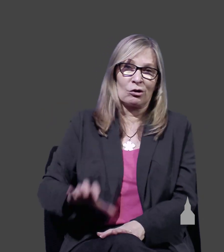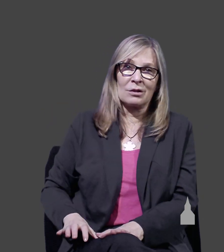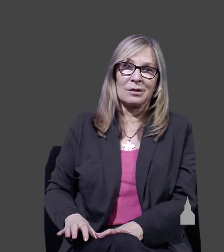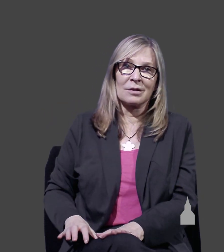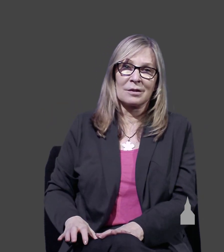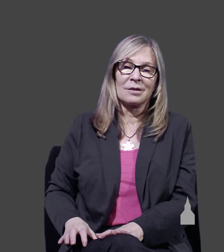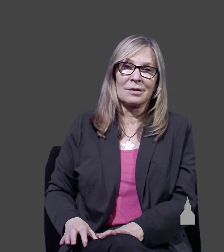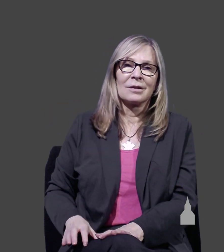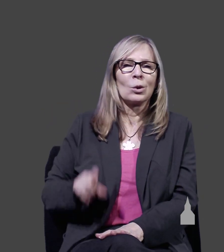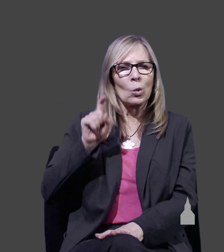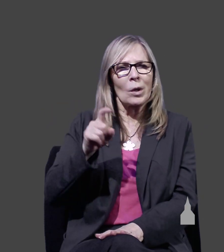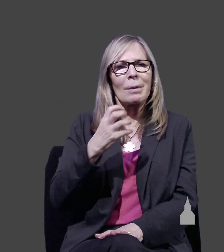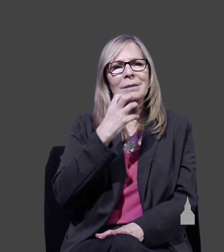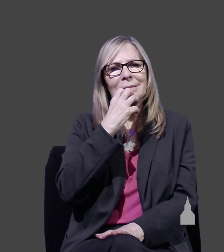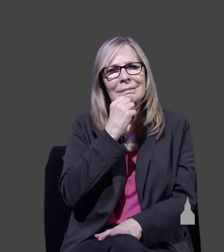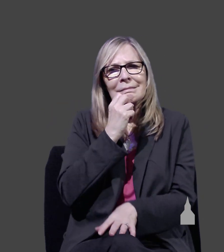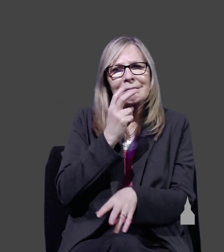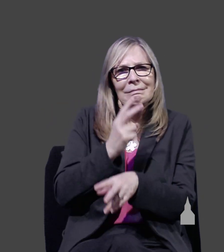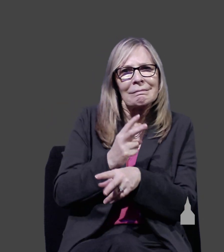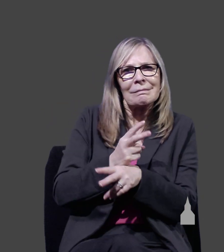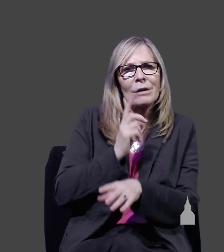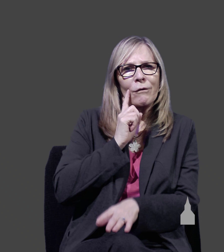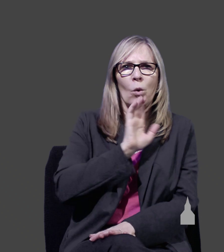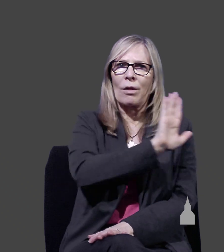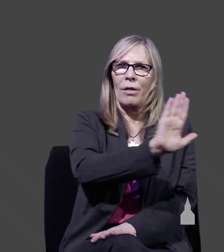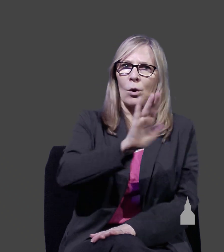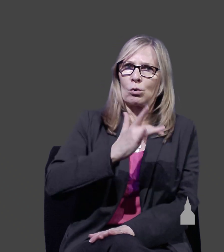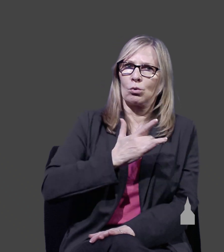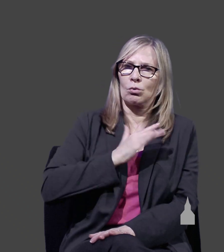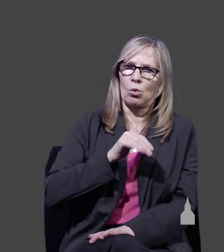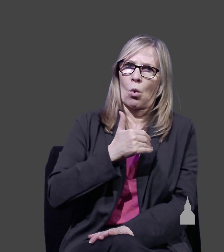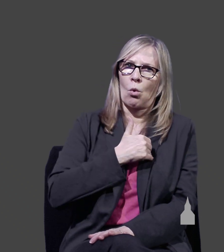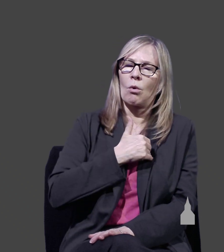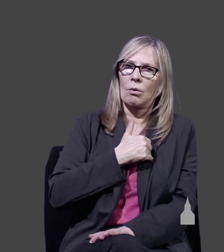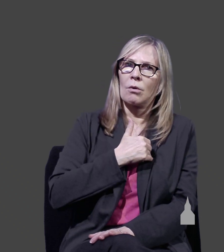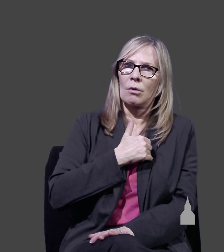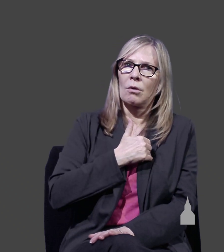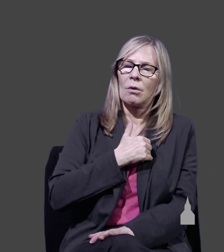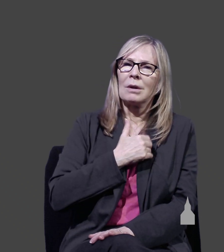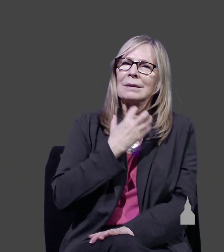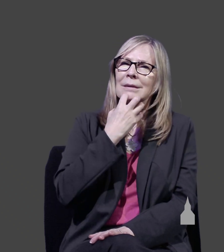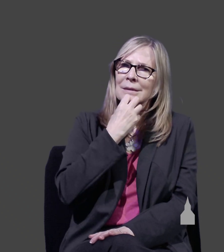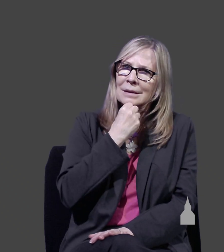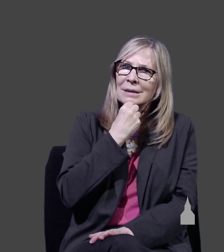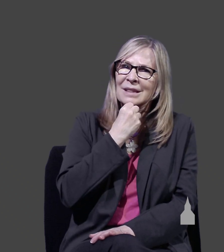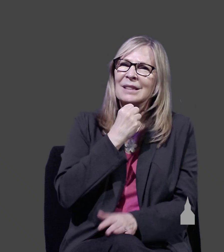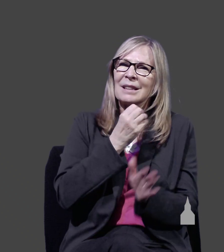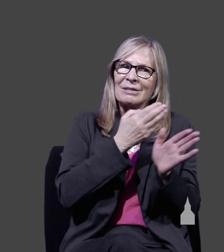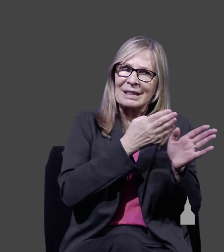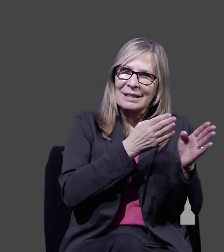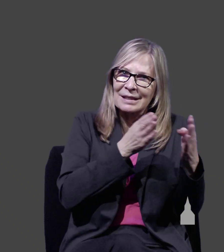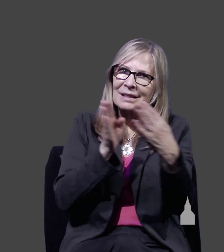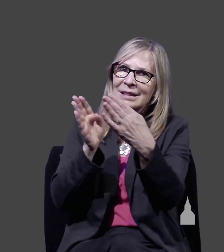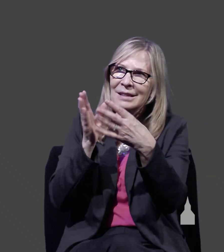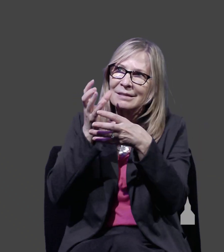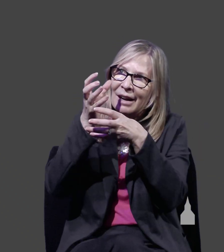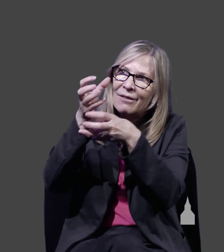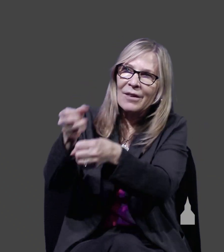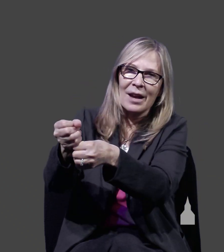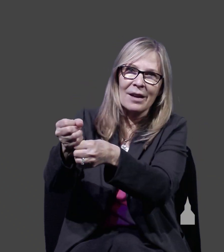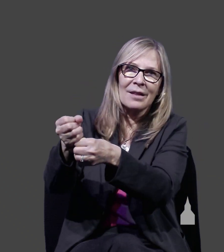We need to care about their souls. We need to care about whether they come to faith.